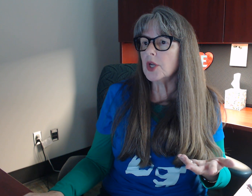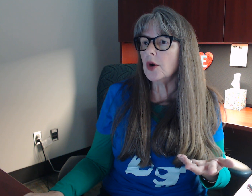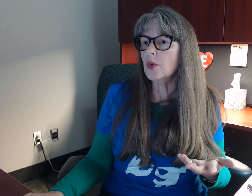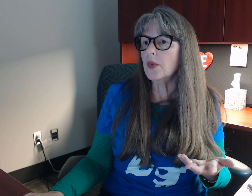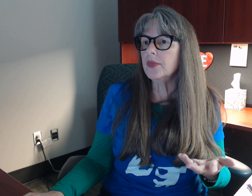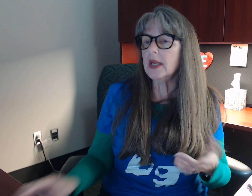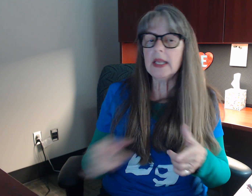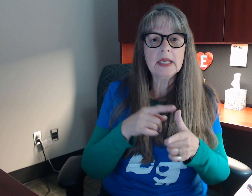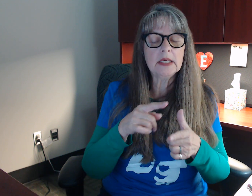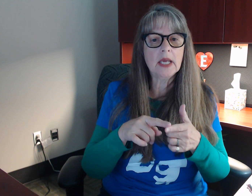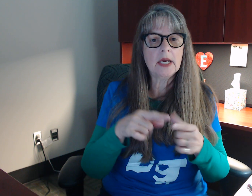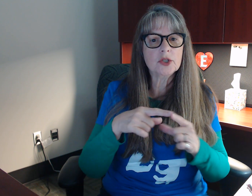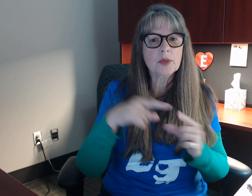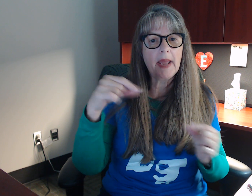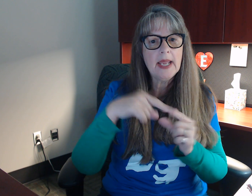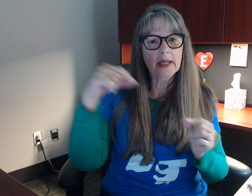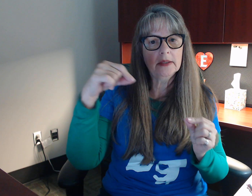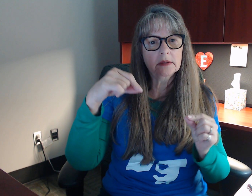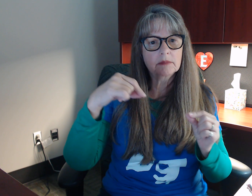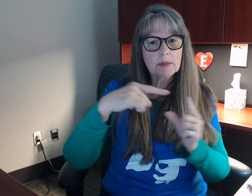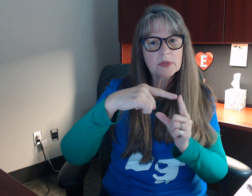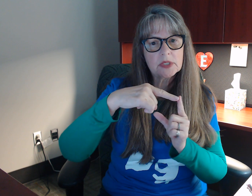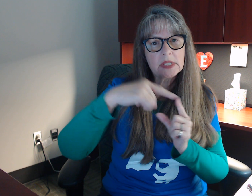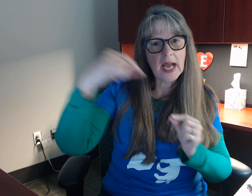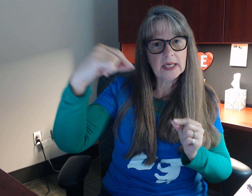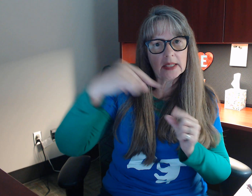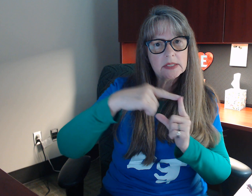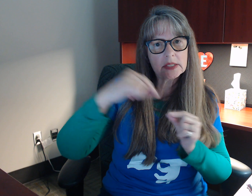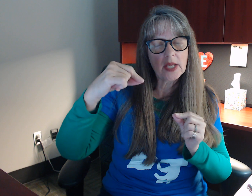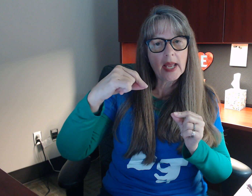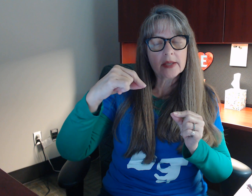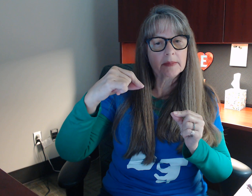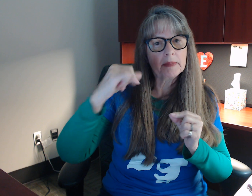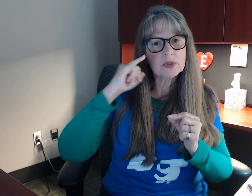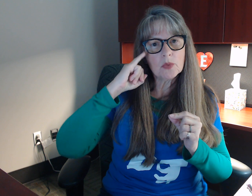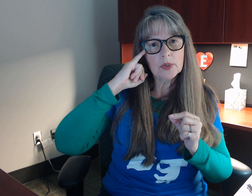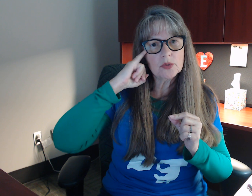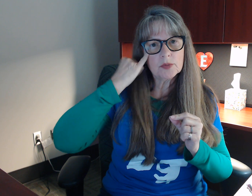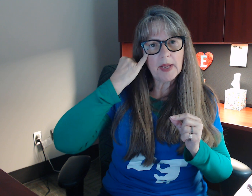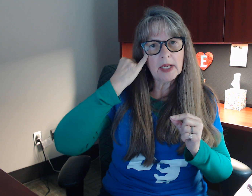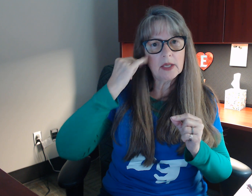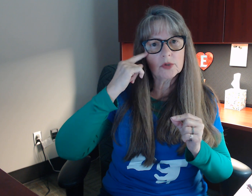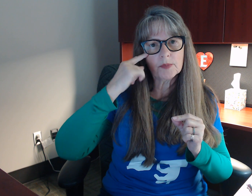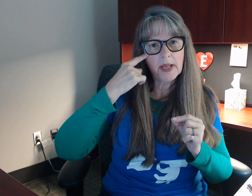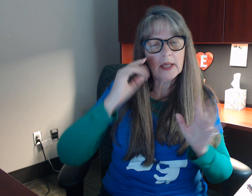So then in Japan, remember this is the islands. Some people still want to do Japan or Japan.